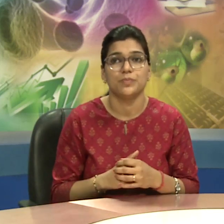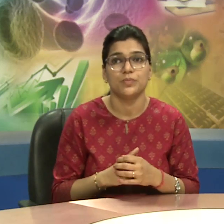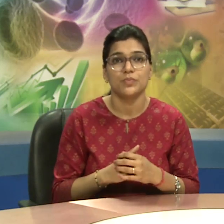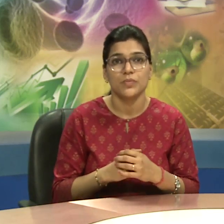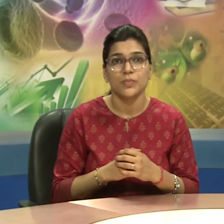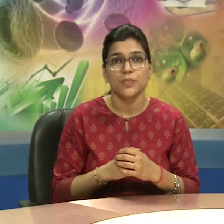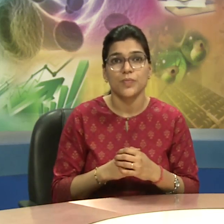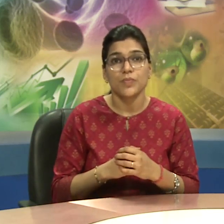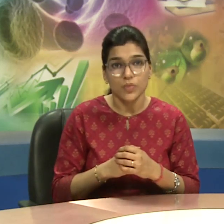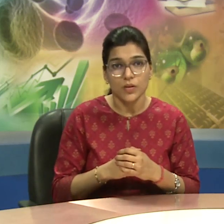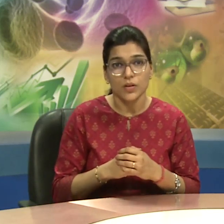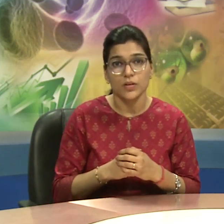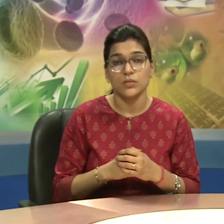Proper claim.